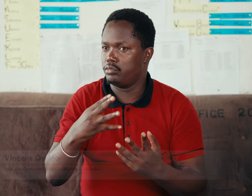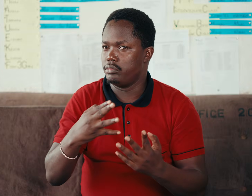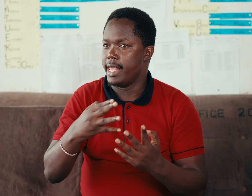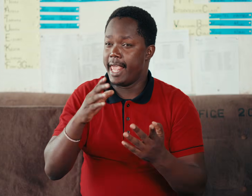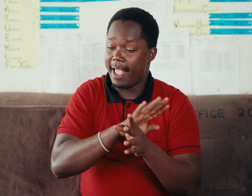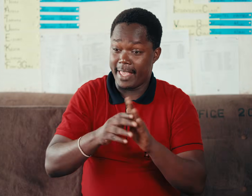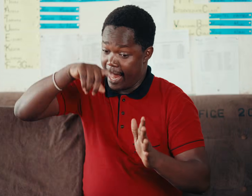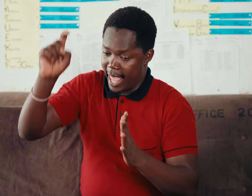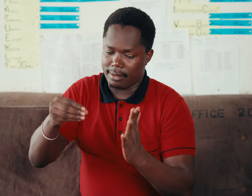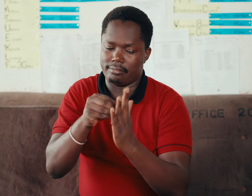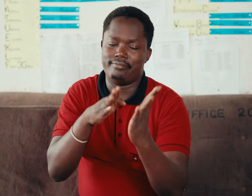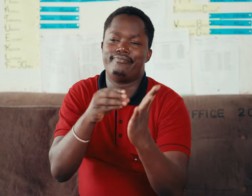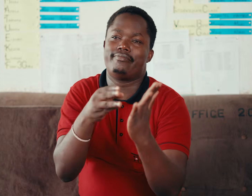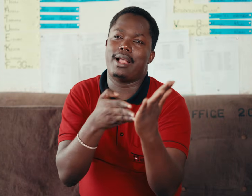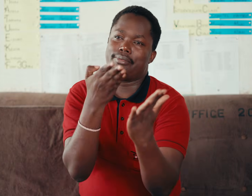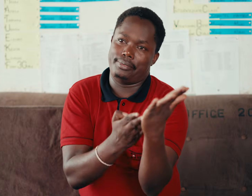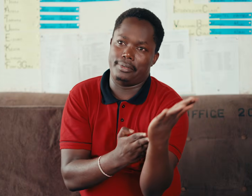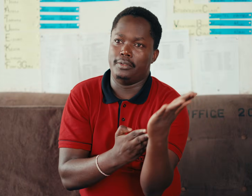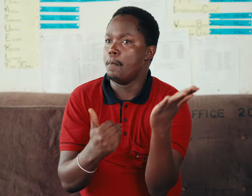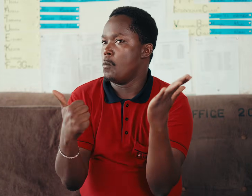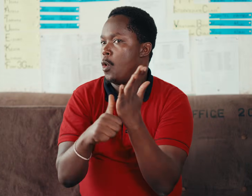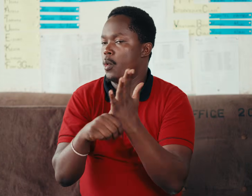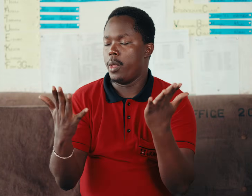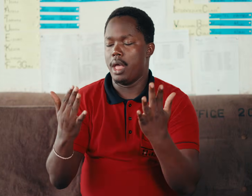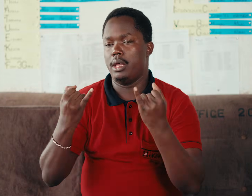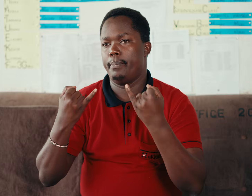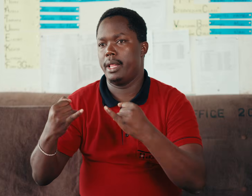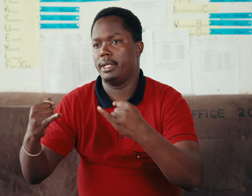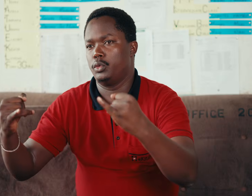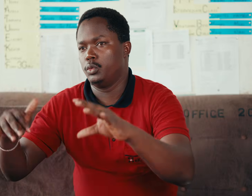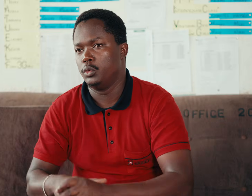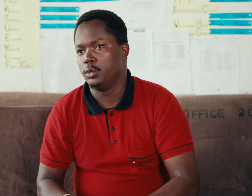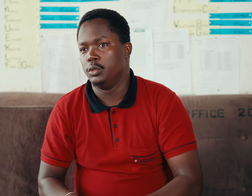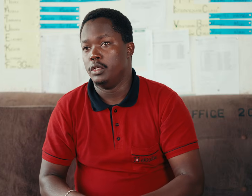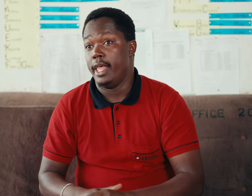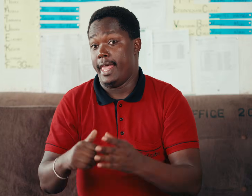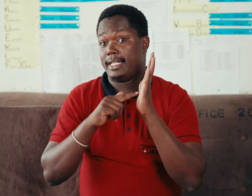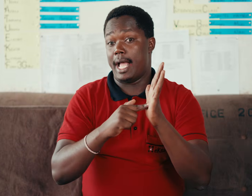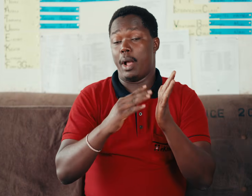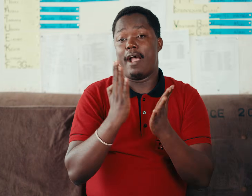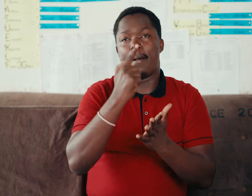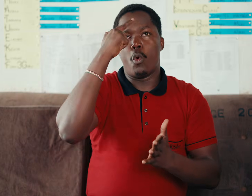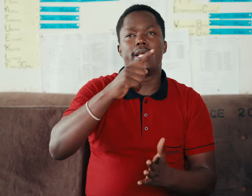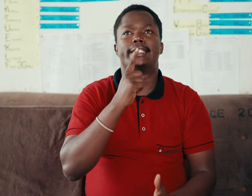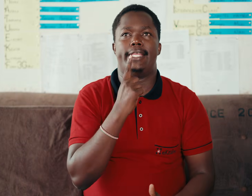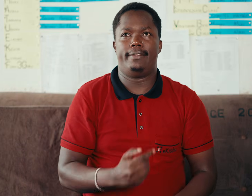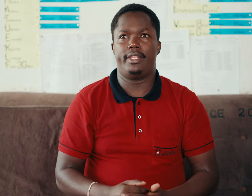very beautiful. Everything needed is already recorded there, but implementation, wapi. So we